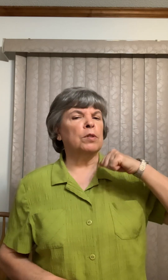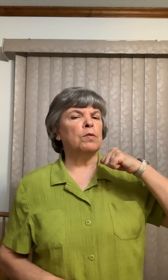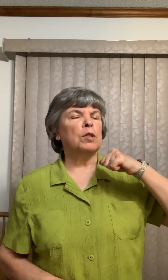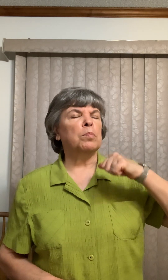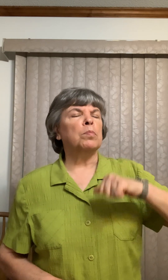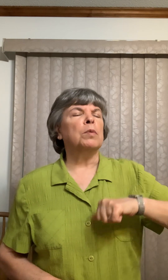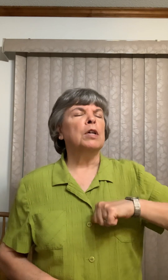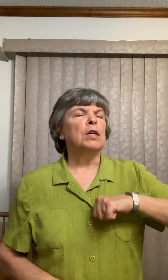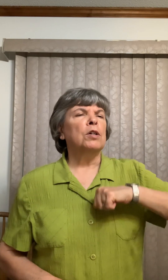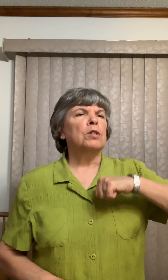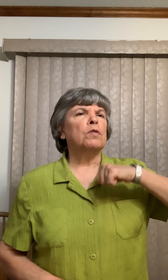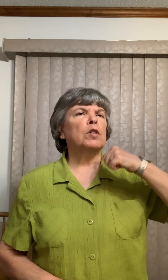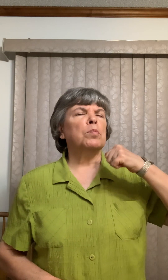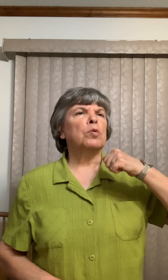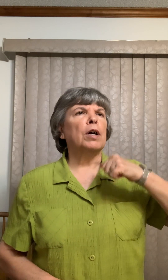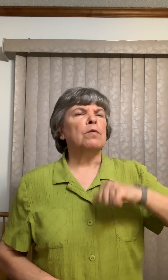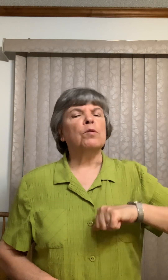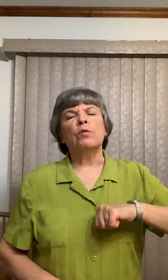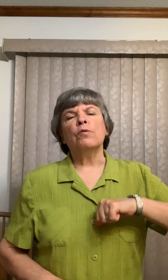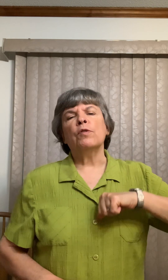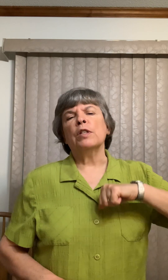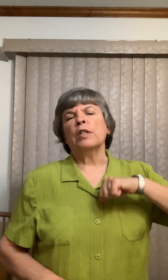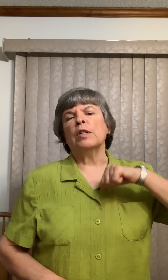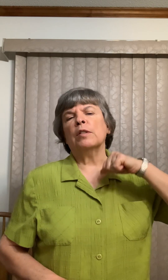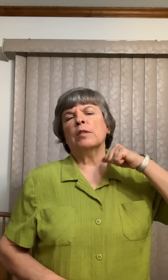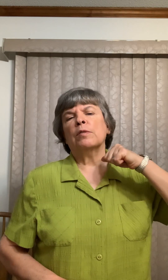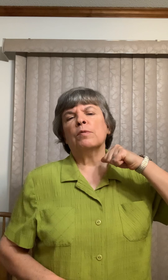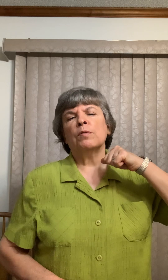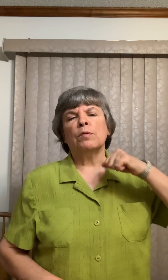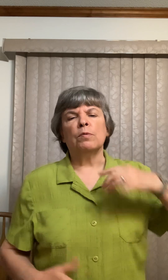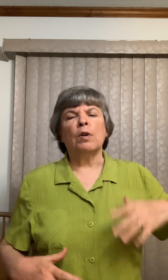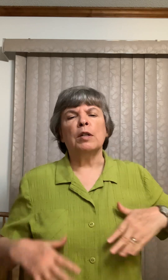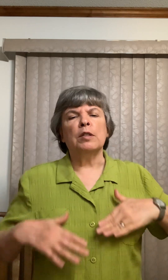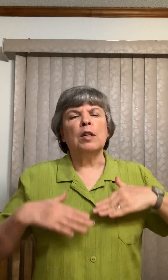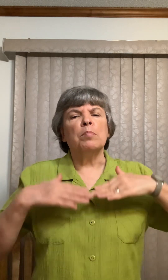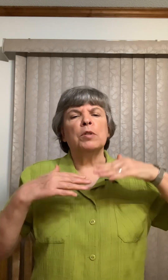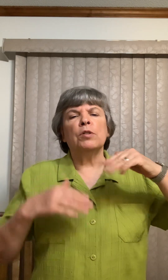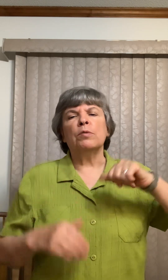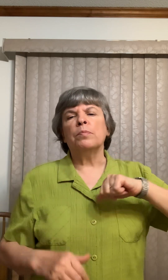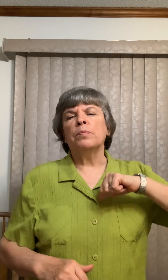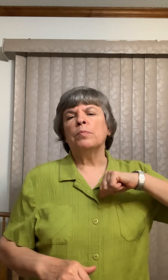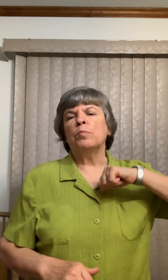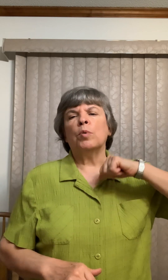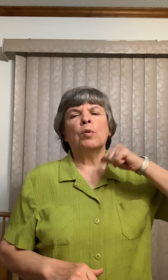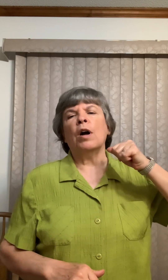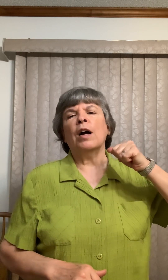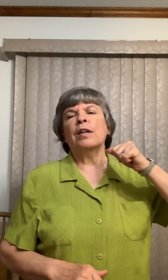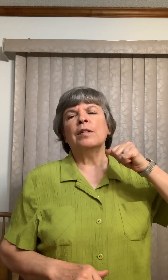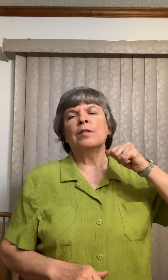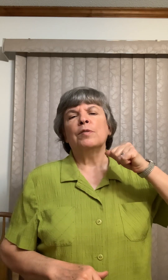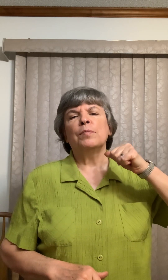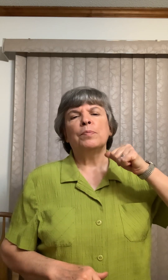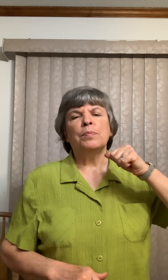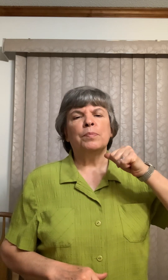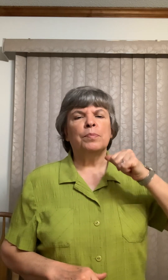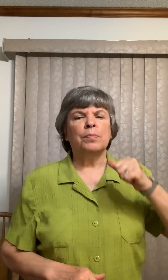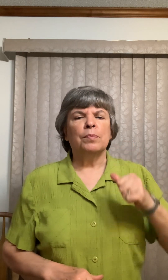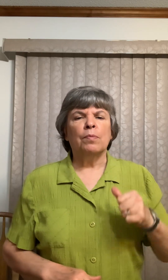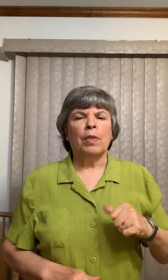very prideful feeling rising up in you. Pride.